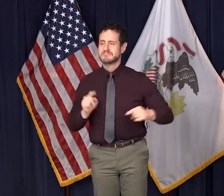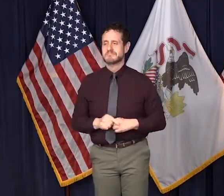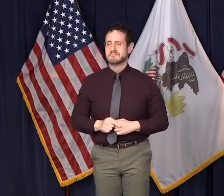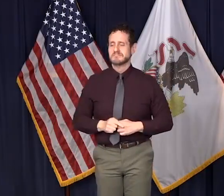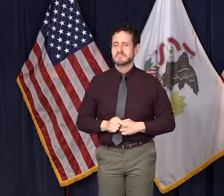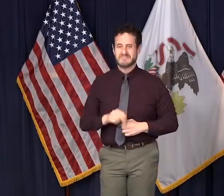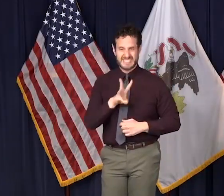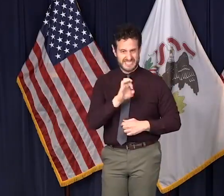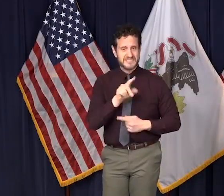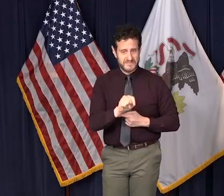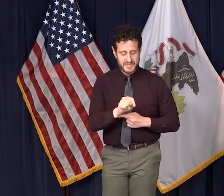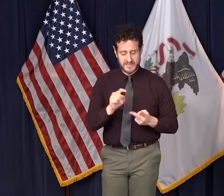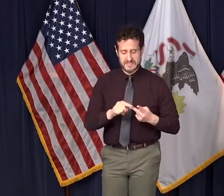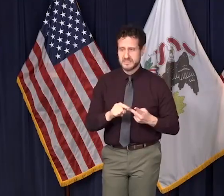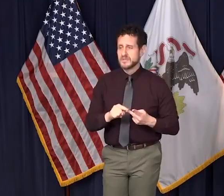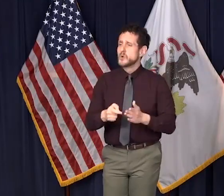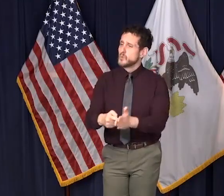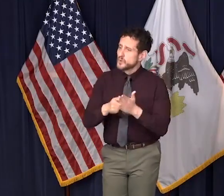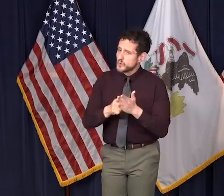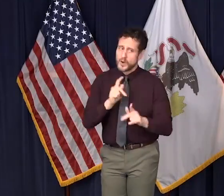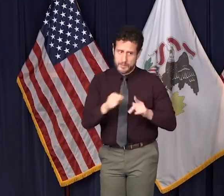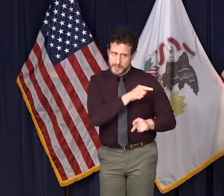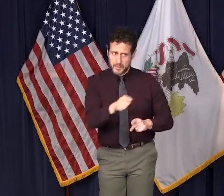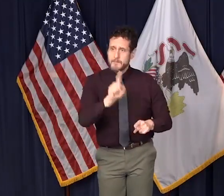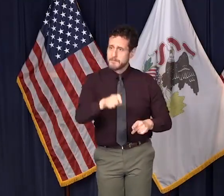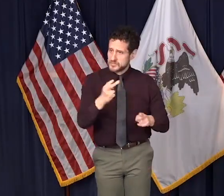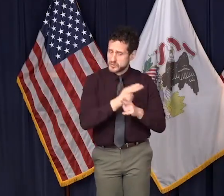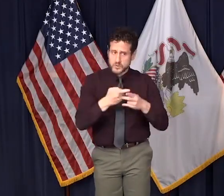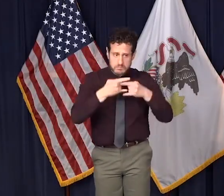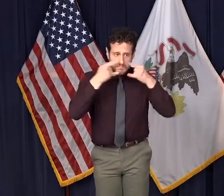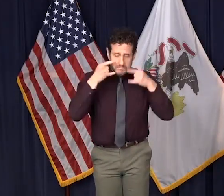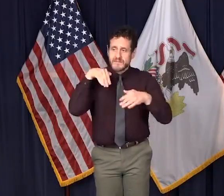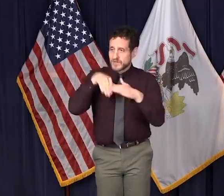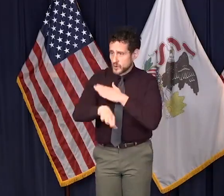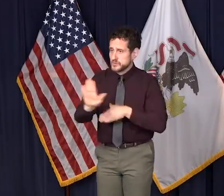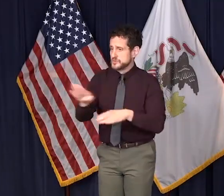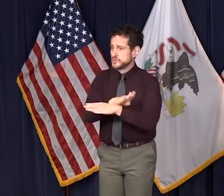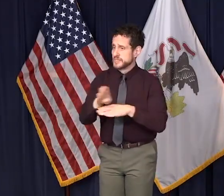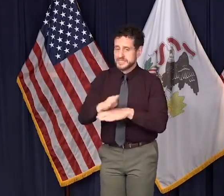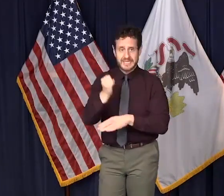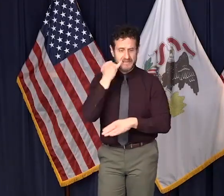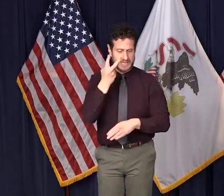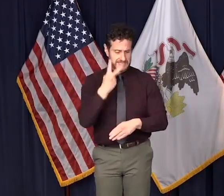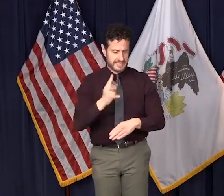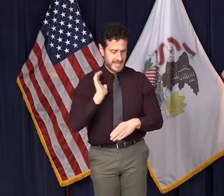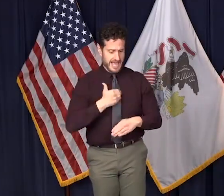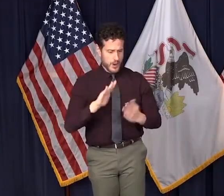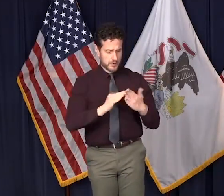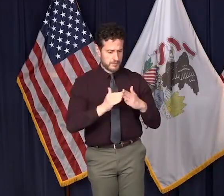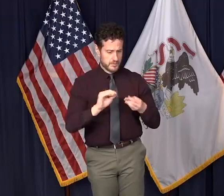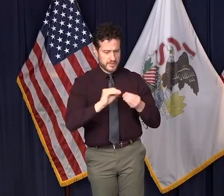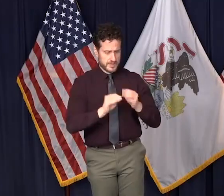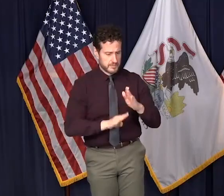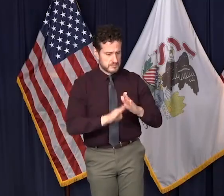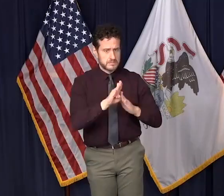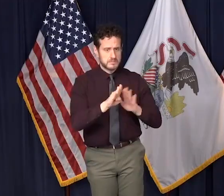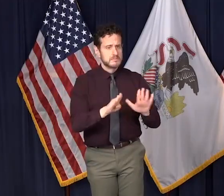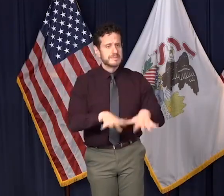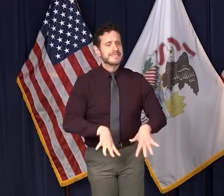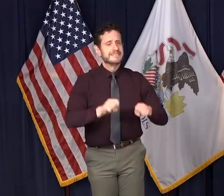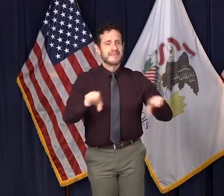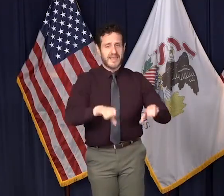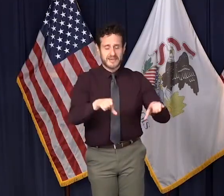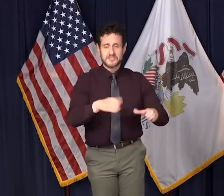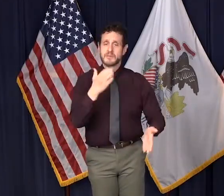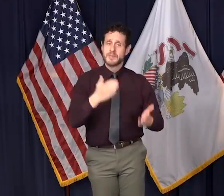covering. Communities should take aggressive action when they see an increase in cases. That might be reducing the number of